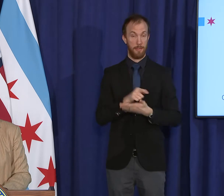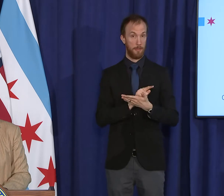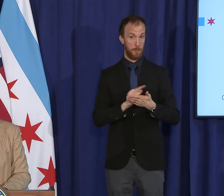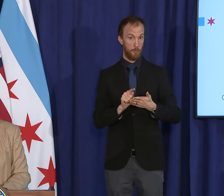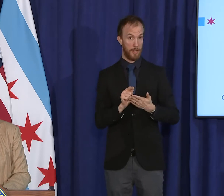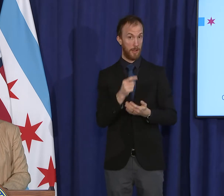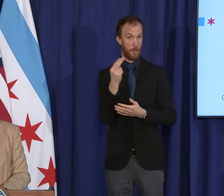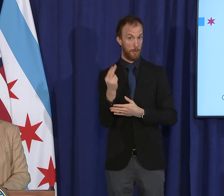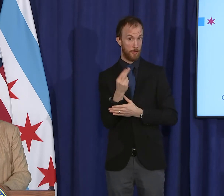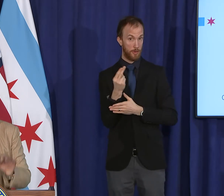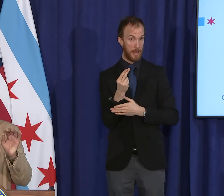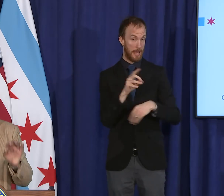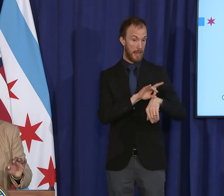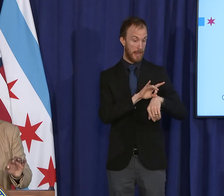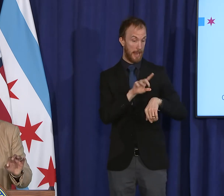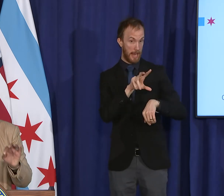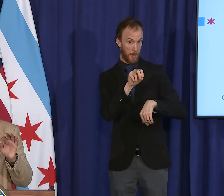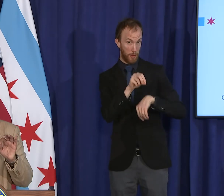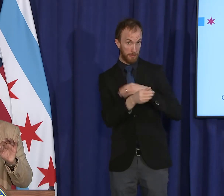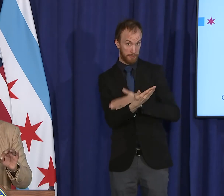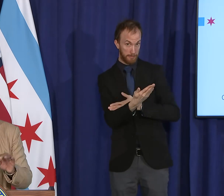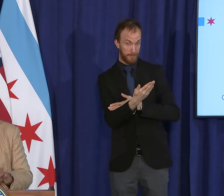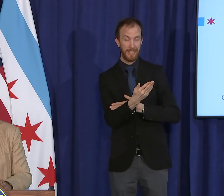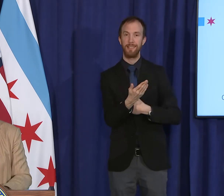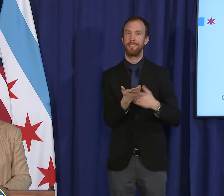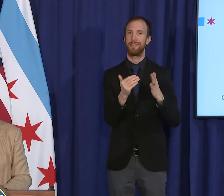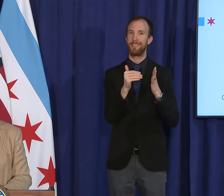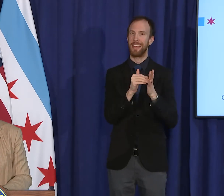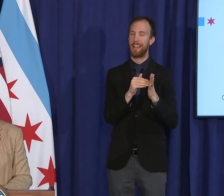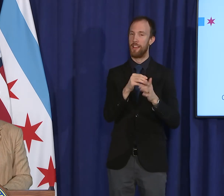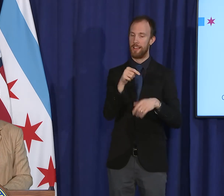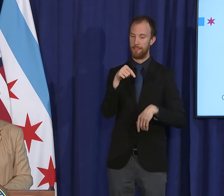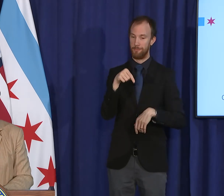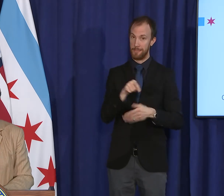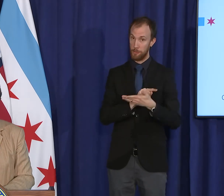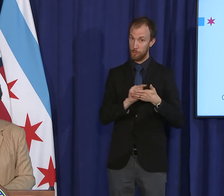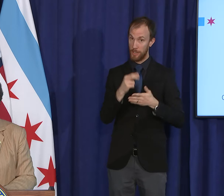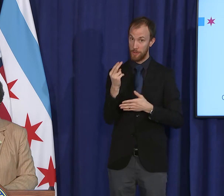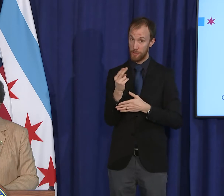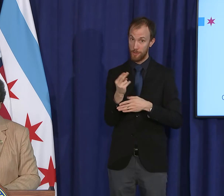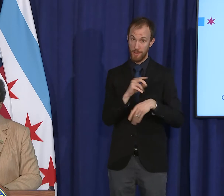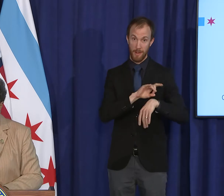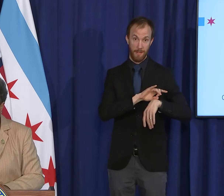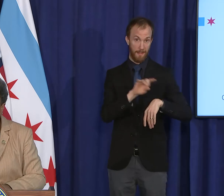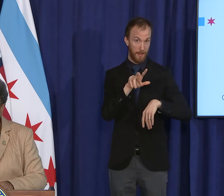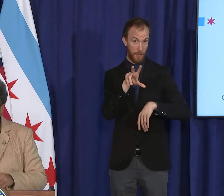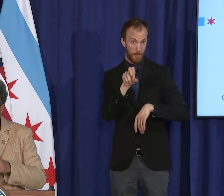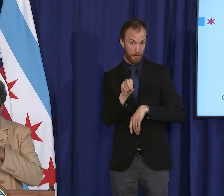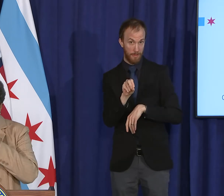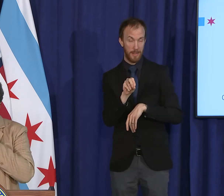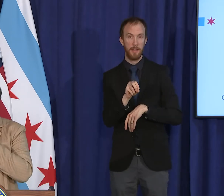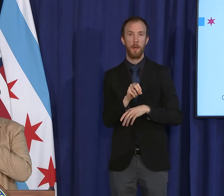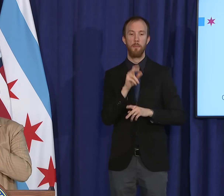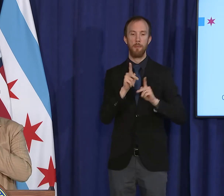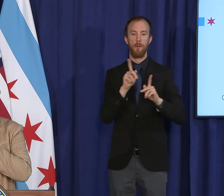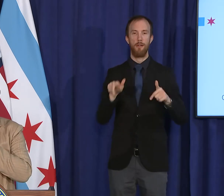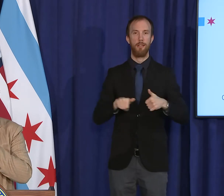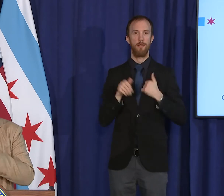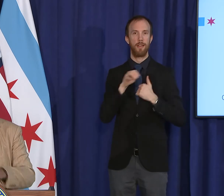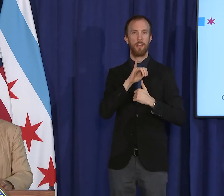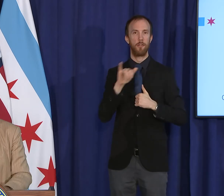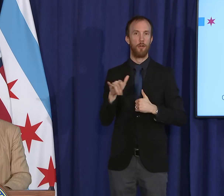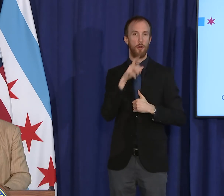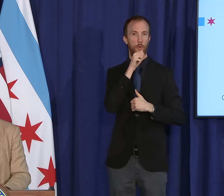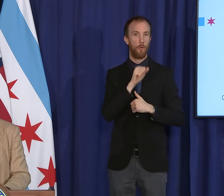8:30 a.m., again, this Thursday at 8:30 a.m., Illinoisans aged 65 and older will be able to schedule